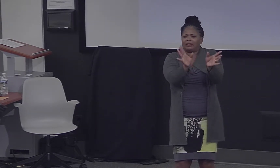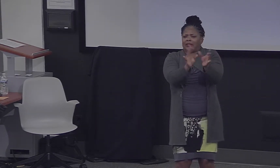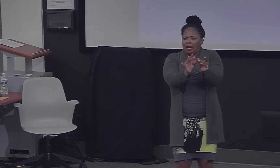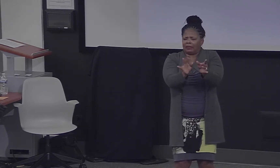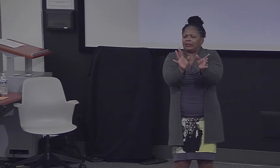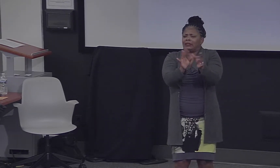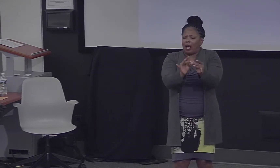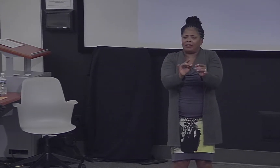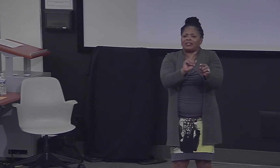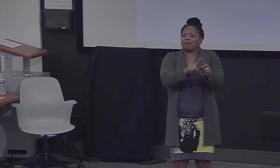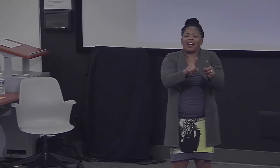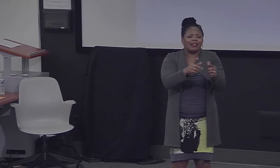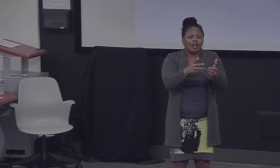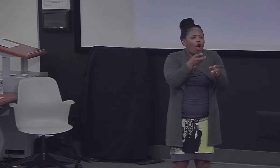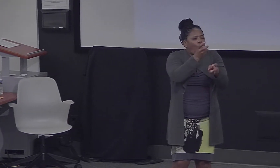From many of the comments that were said,